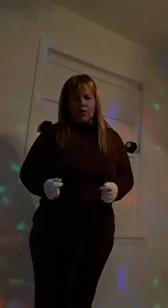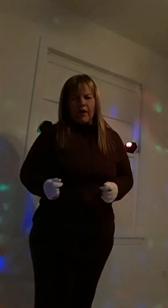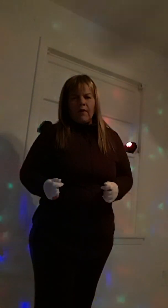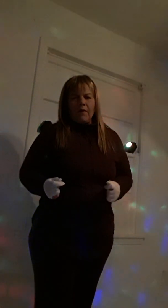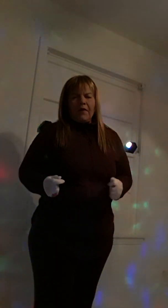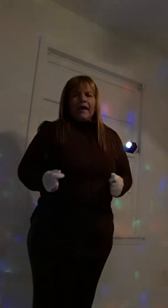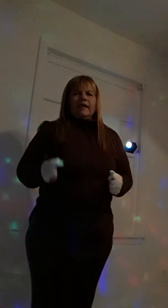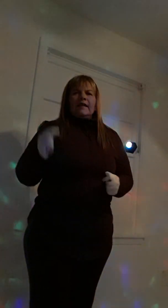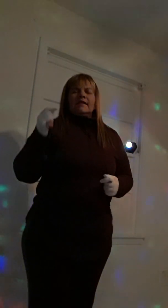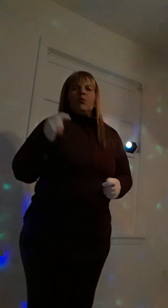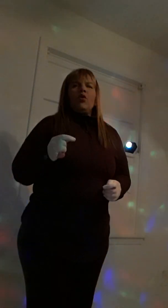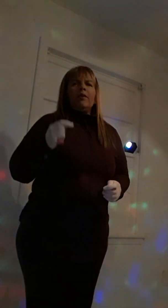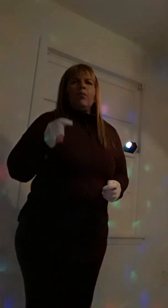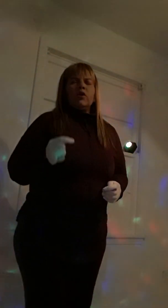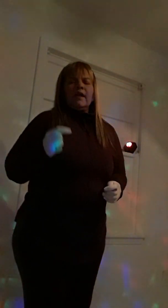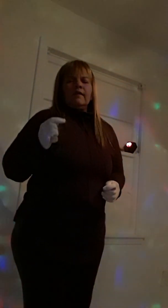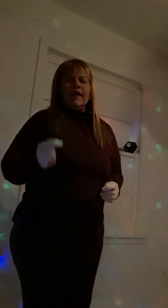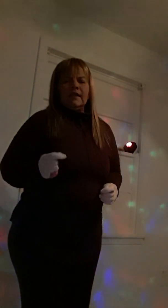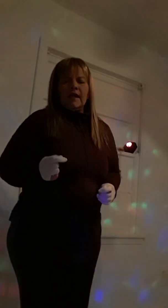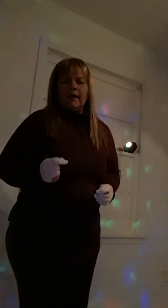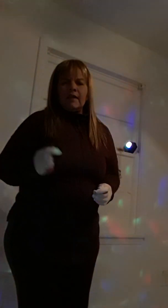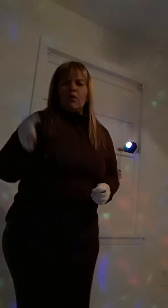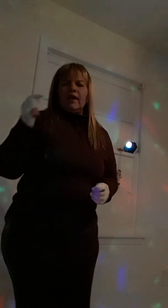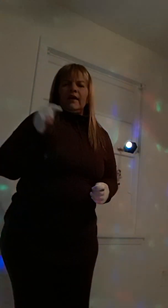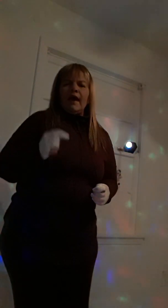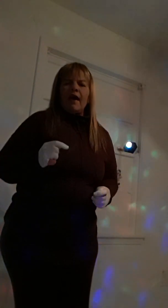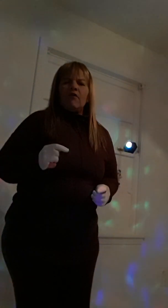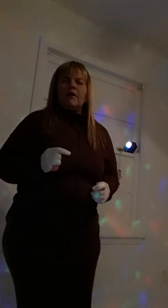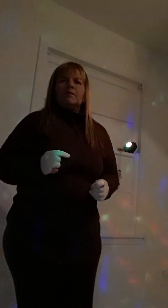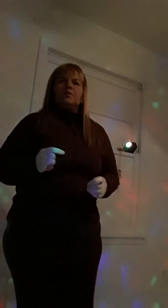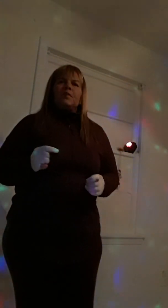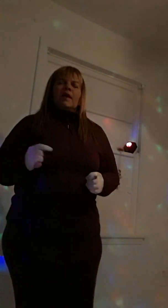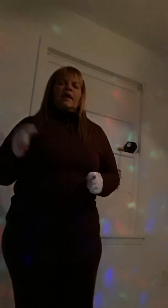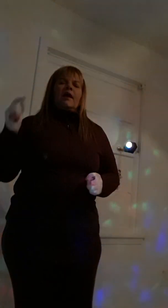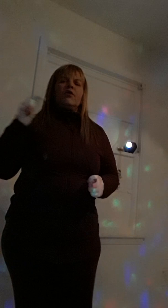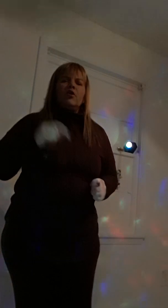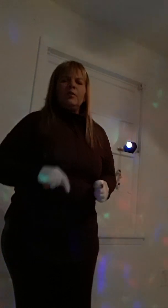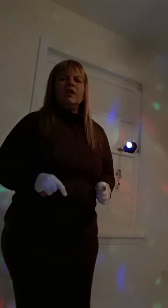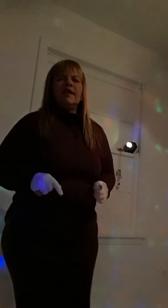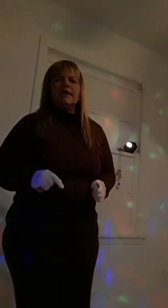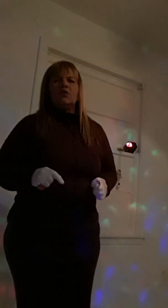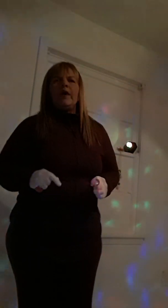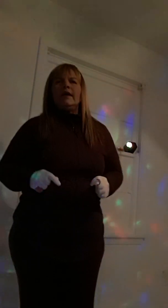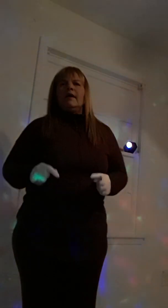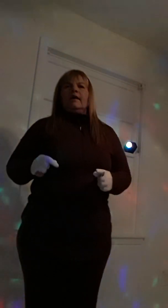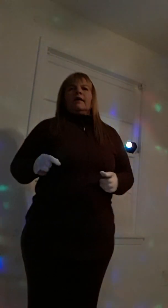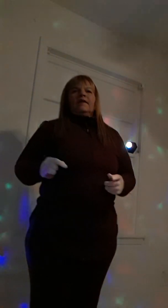right? And that's the more important thing that we can have in our communities, right? That